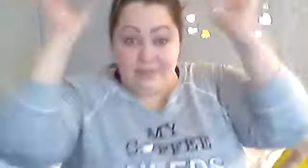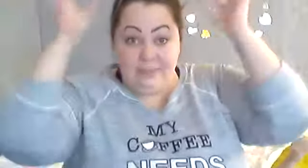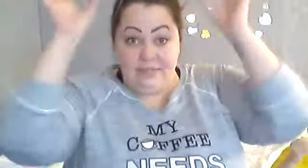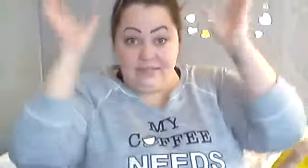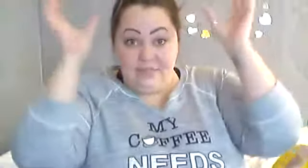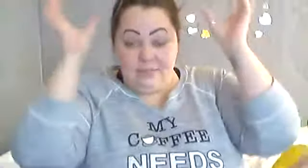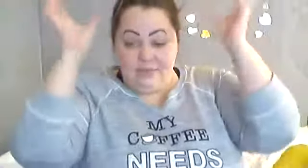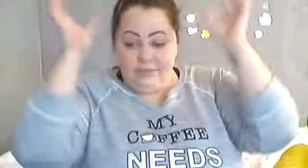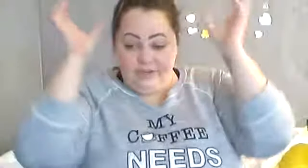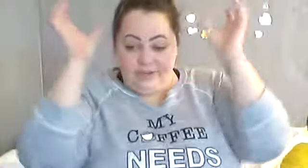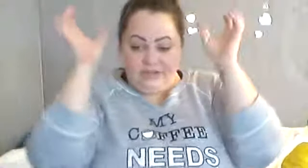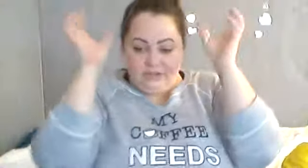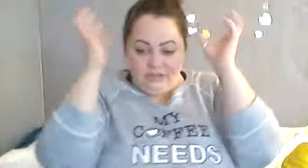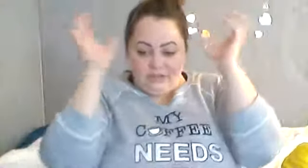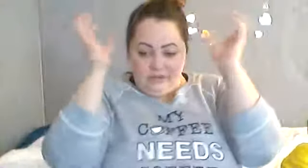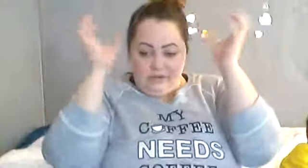Ambulance. Up here by your head.